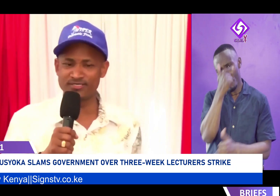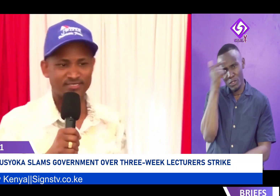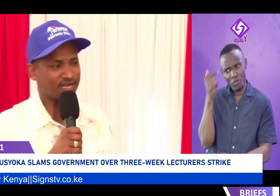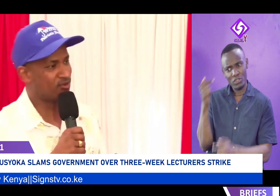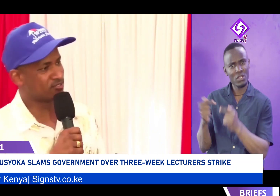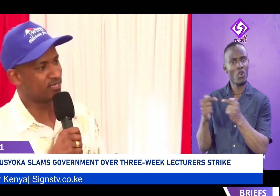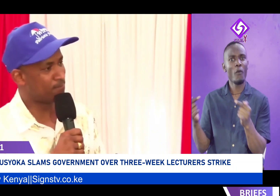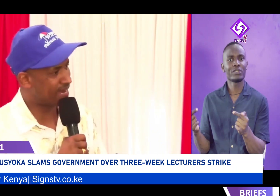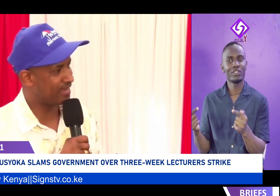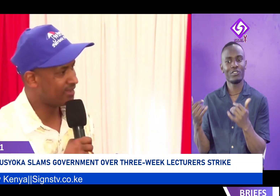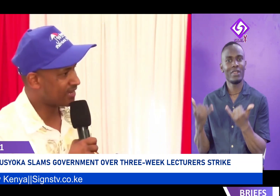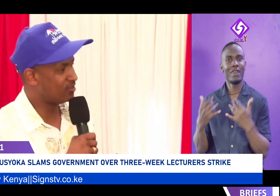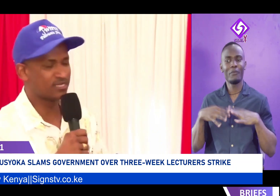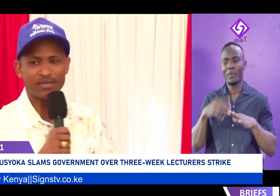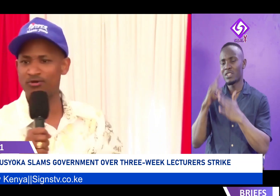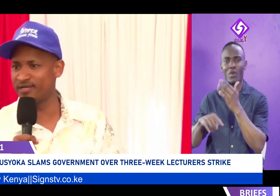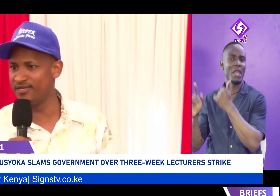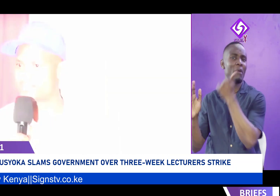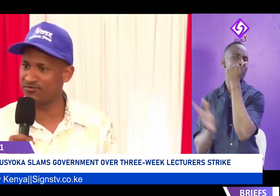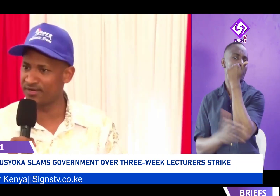sasa Kalonzo ni mbaya. Kalonzo amekosa nini so far?